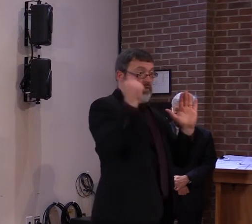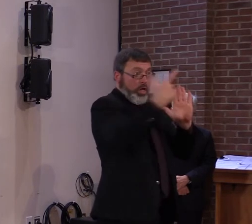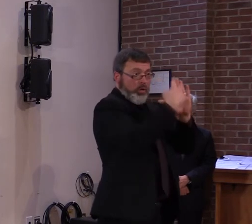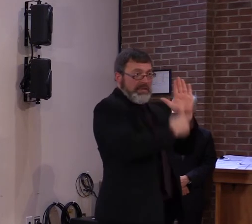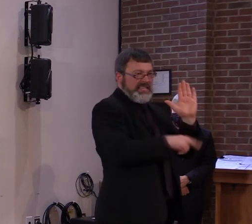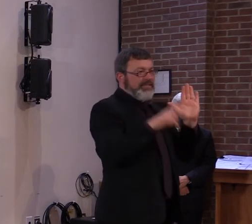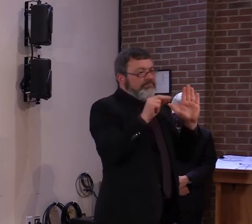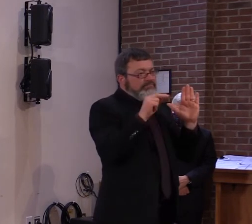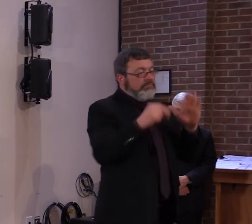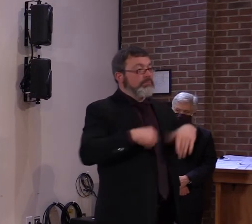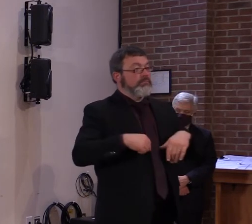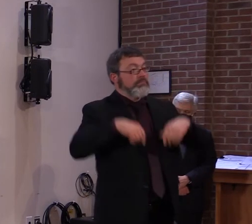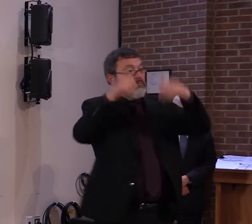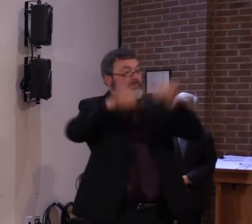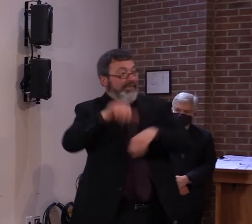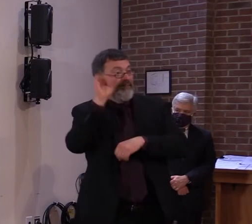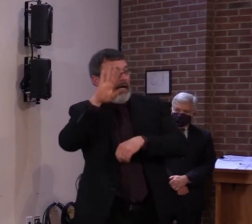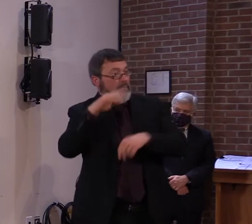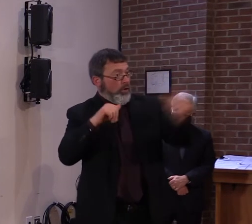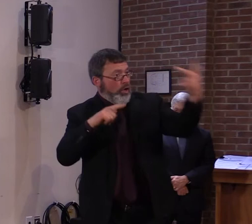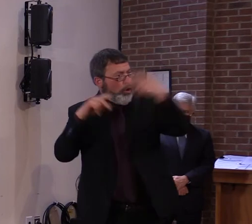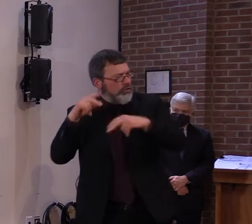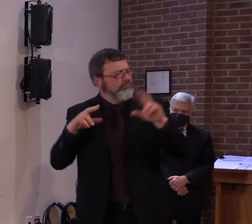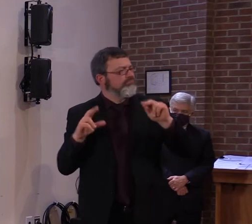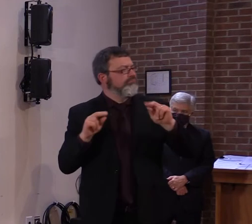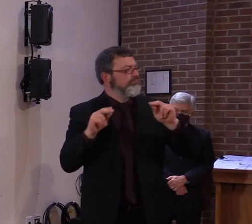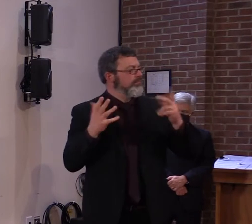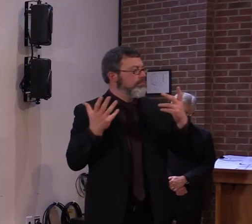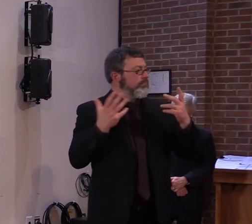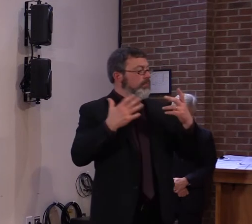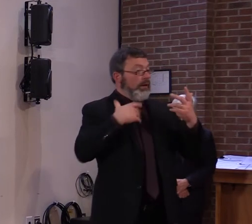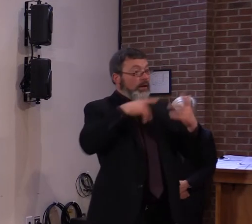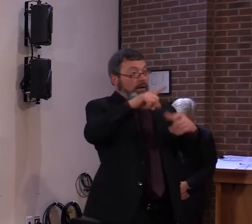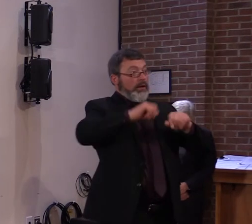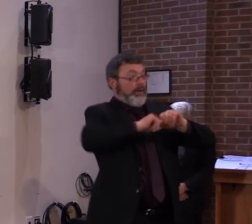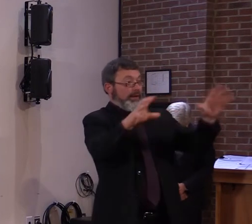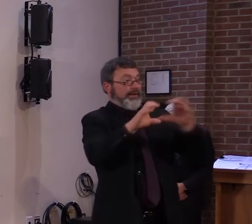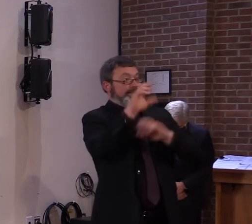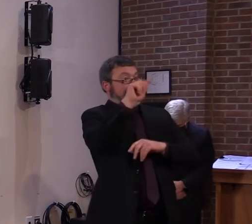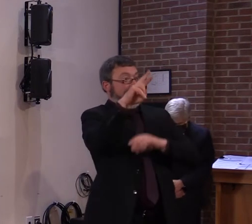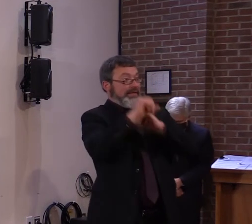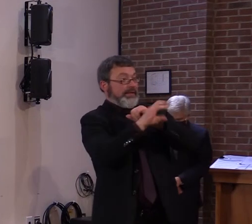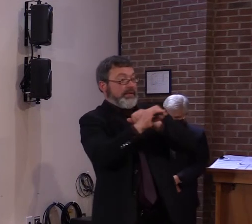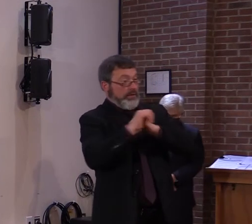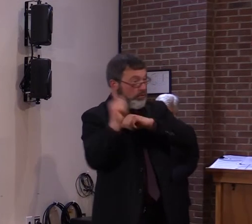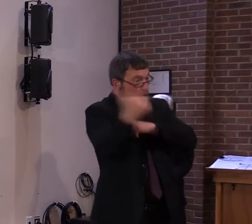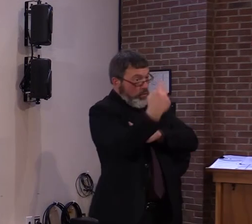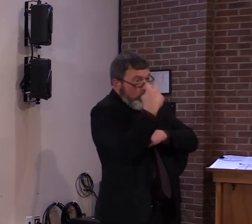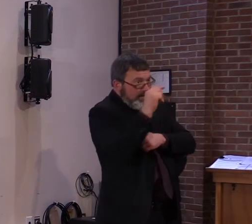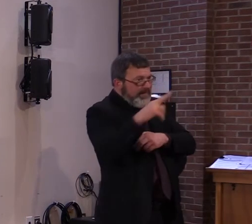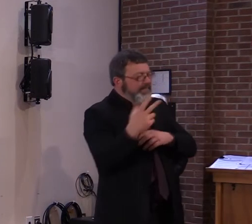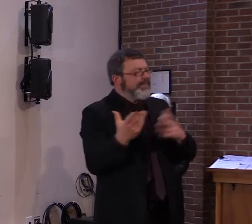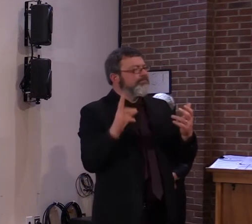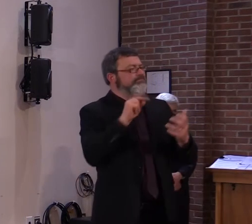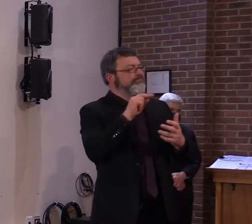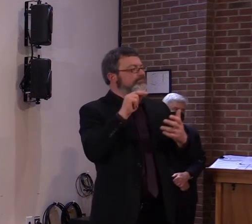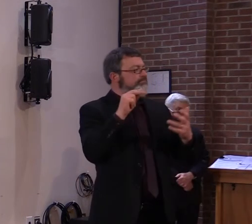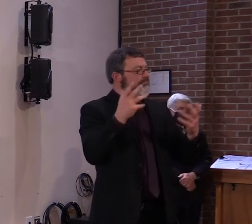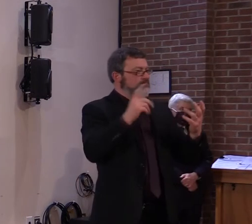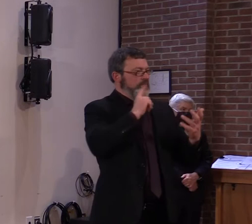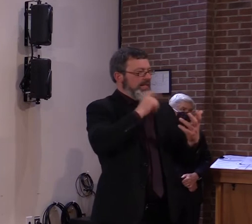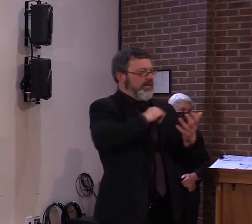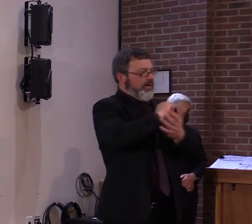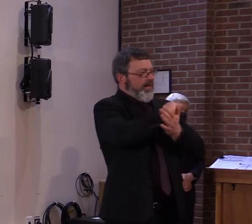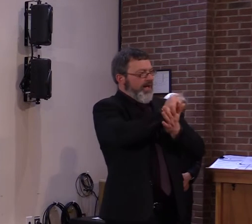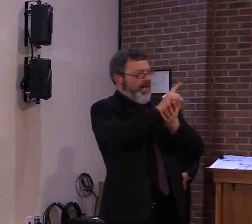it on the radio, some don't see it on TV, and they certainly don't listen to our press conferences twice